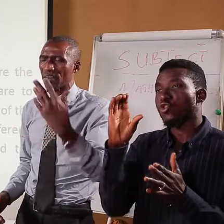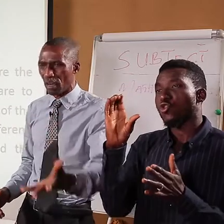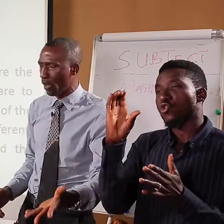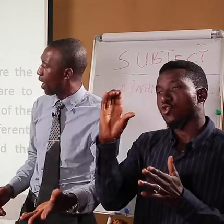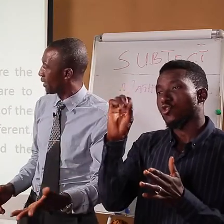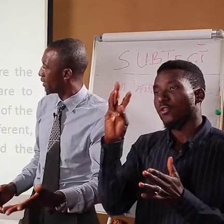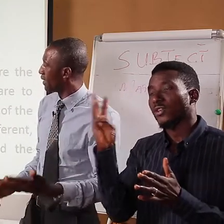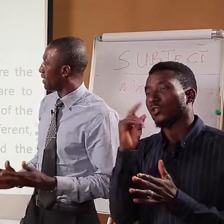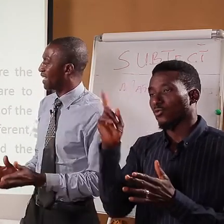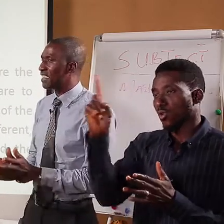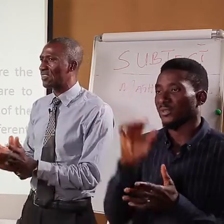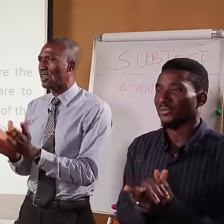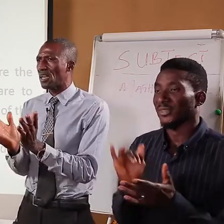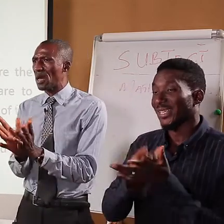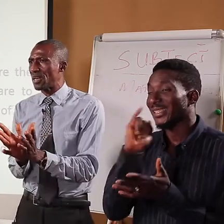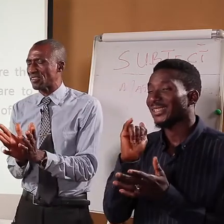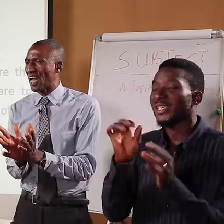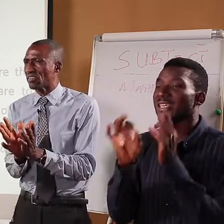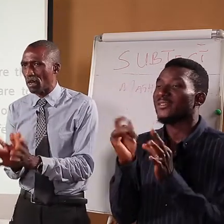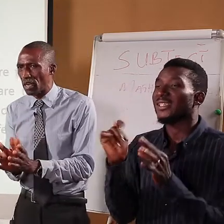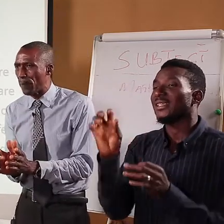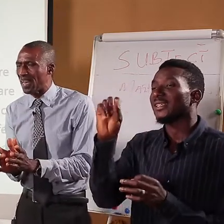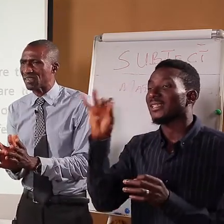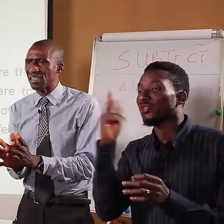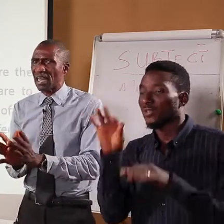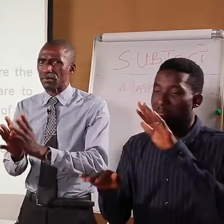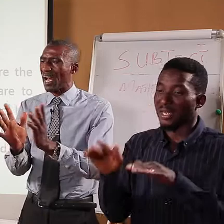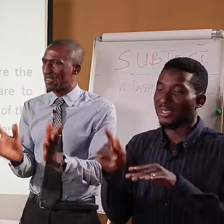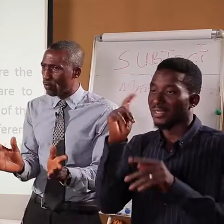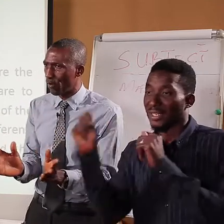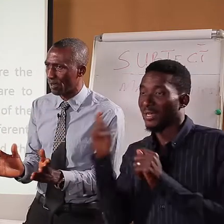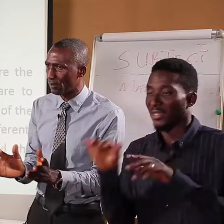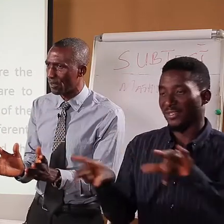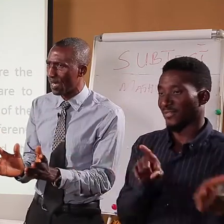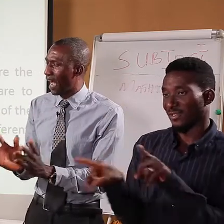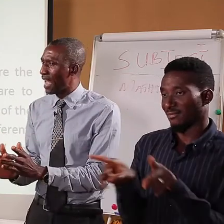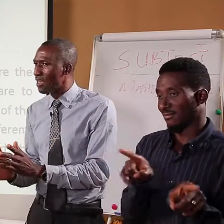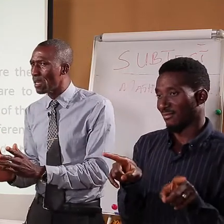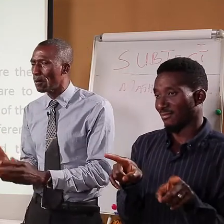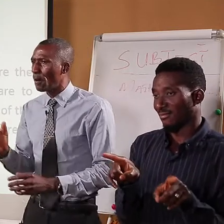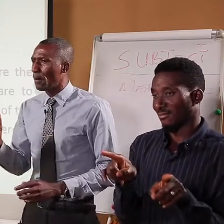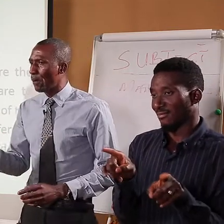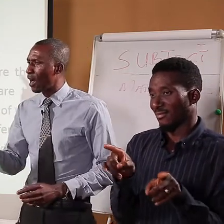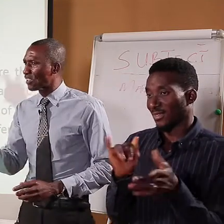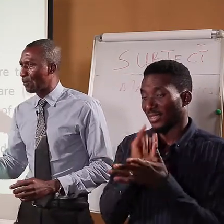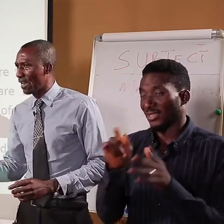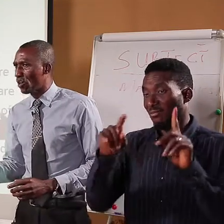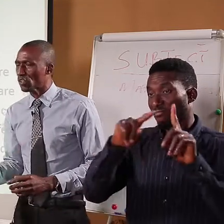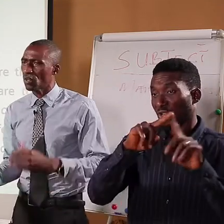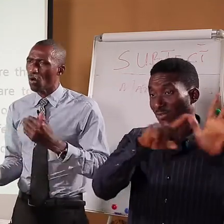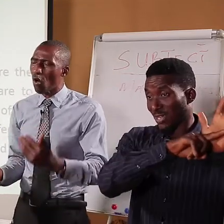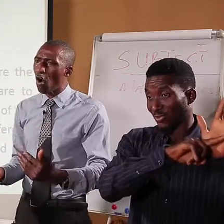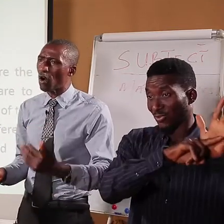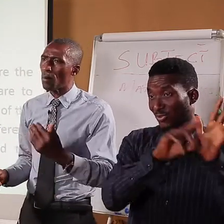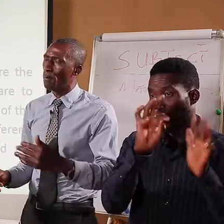of the what? Of the one. That is, if the signs of the balancing terms are different, i.e. plus